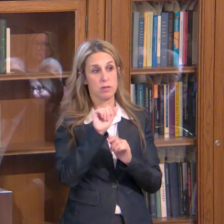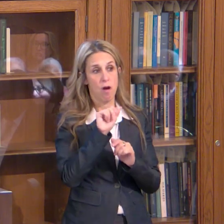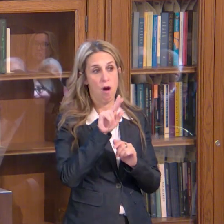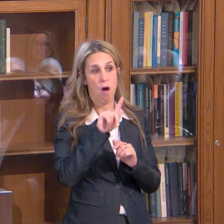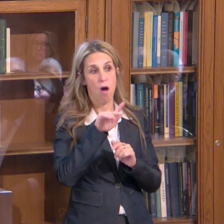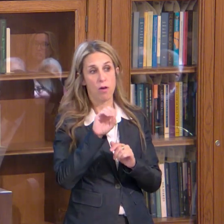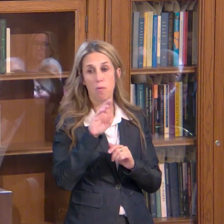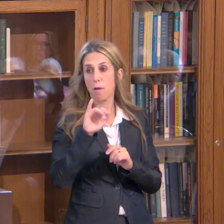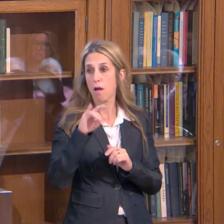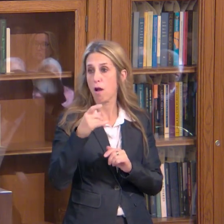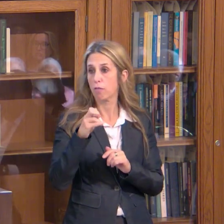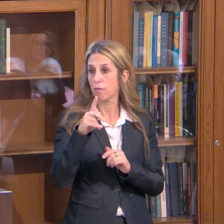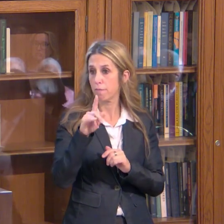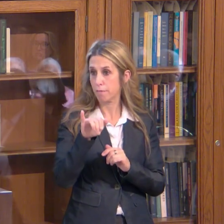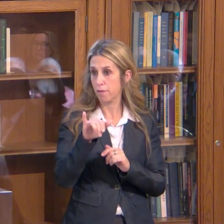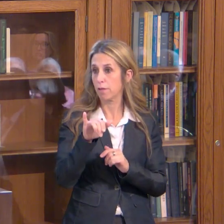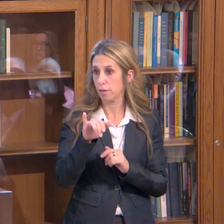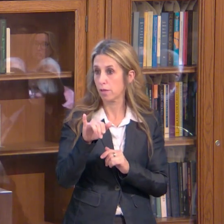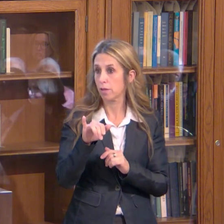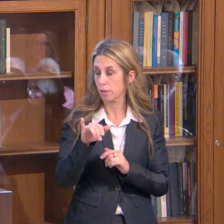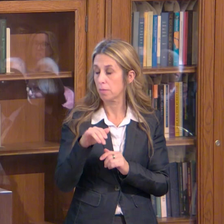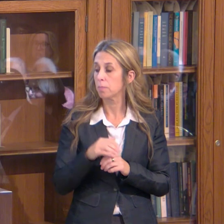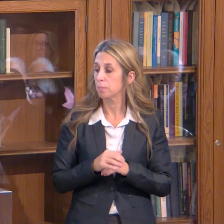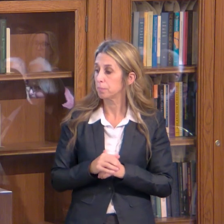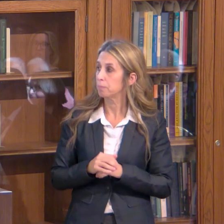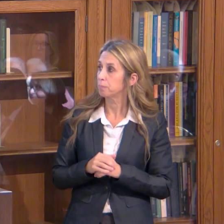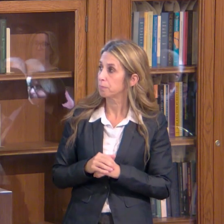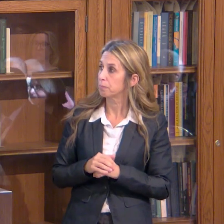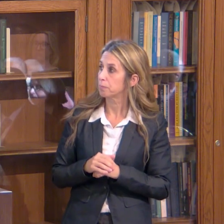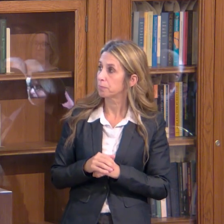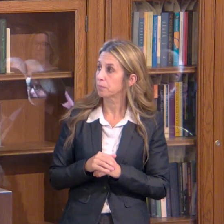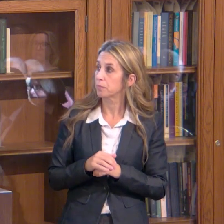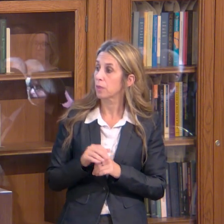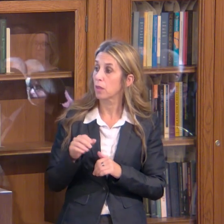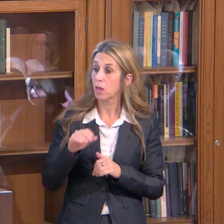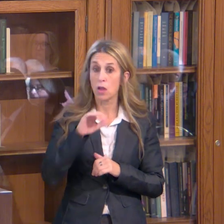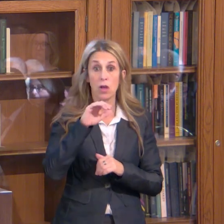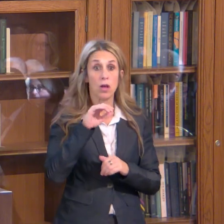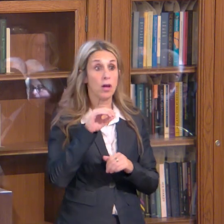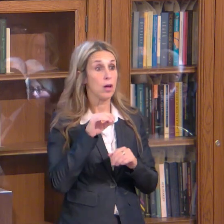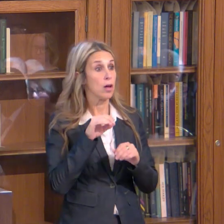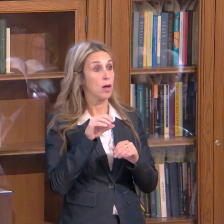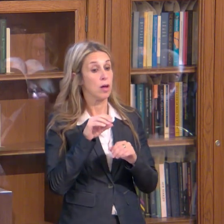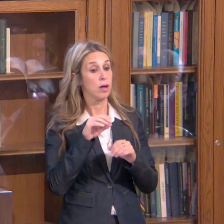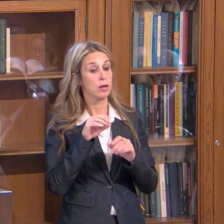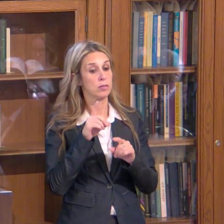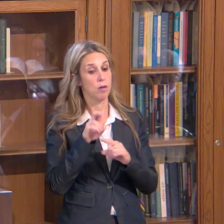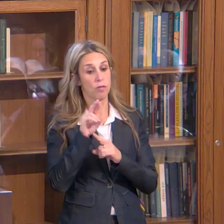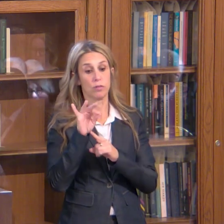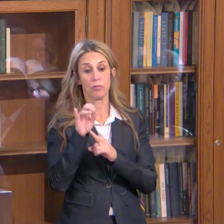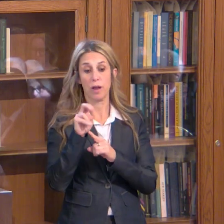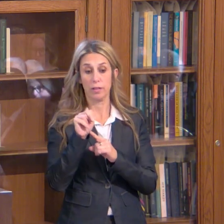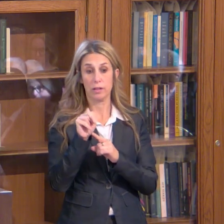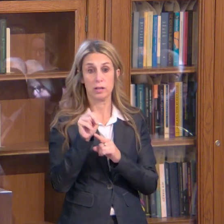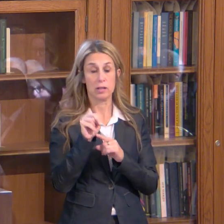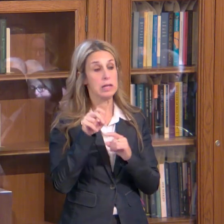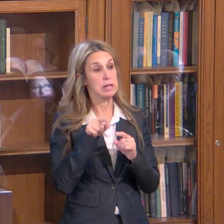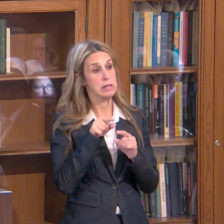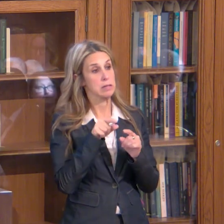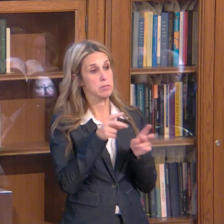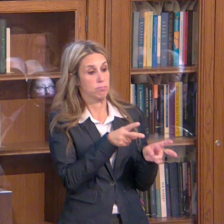autobiography uh and he's uh reciting uh